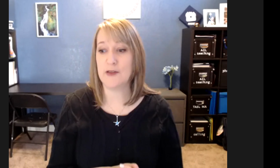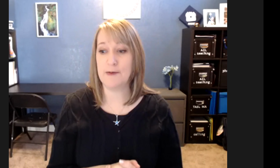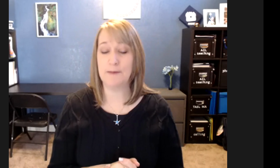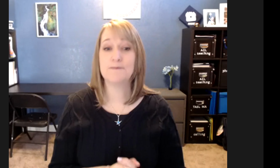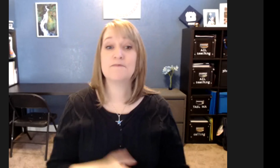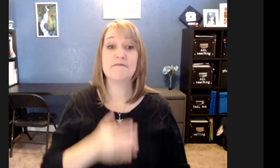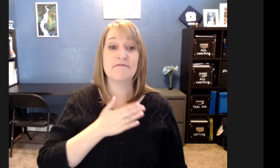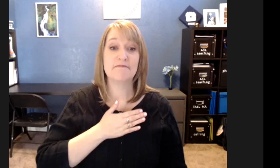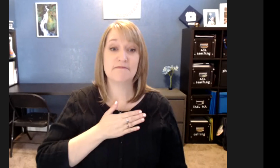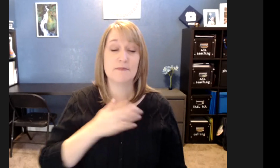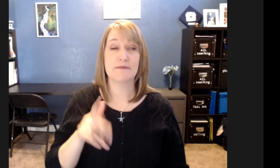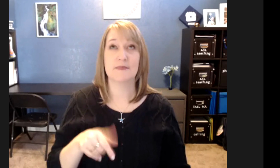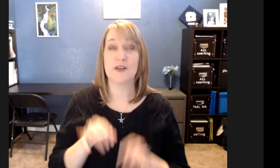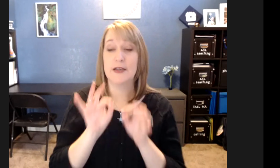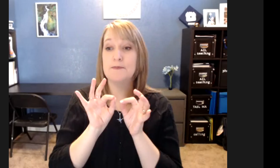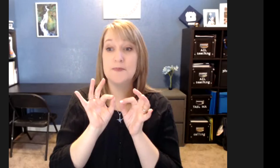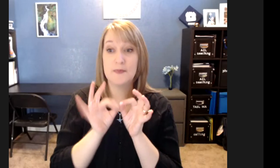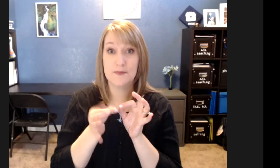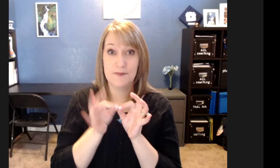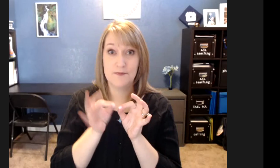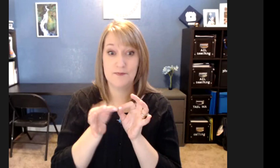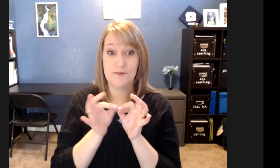that one. Sorry.